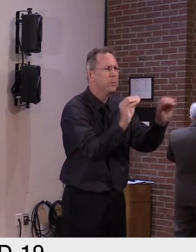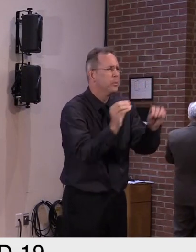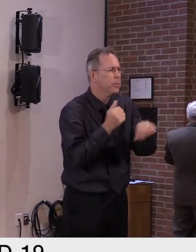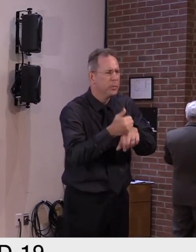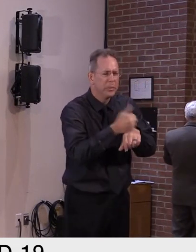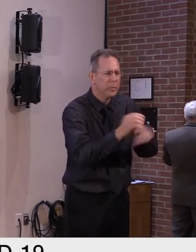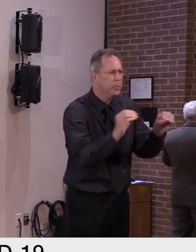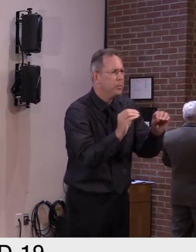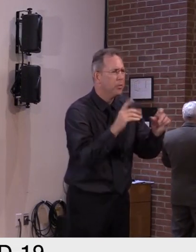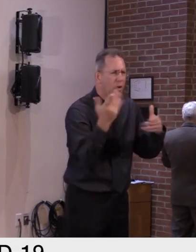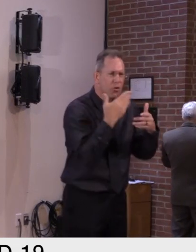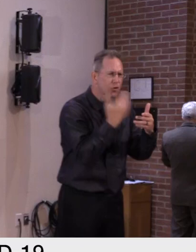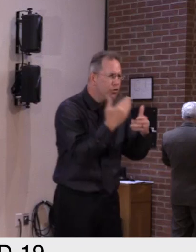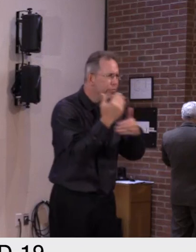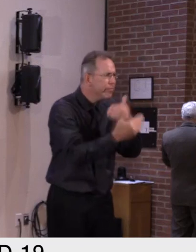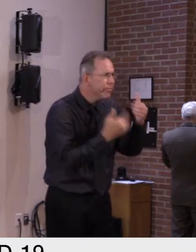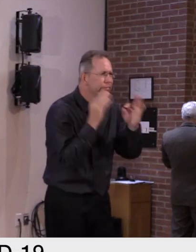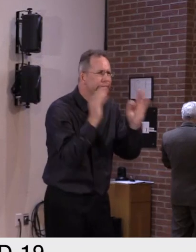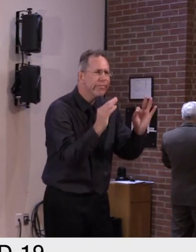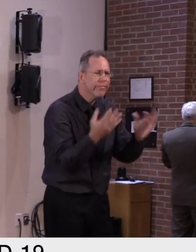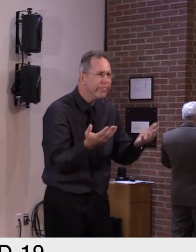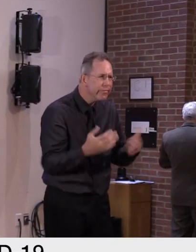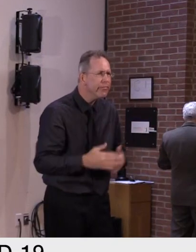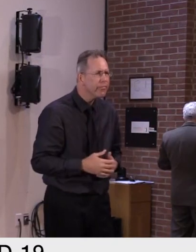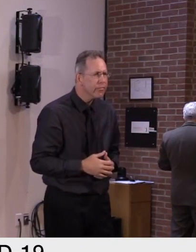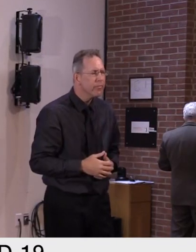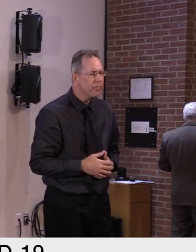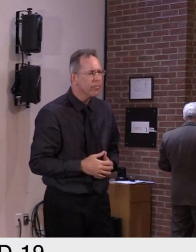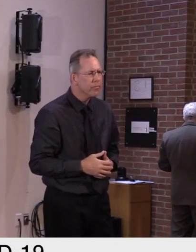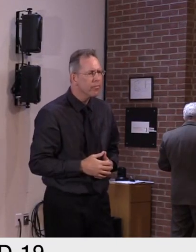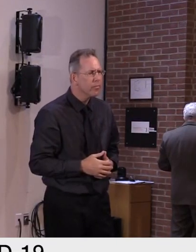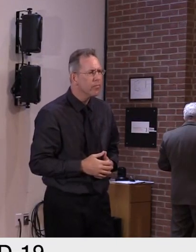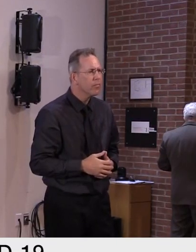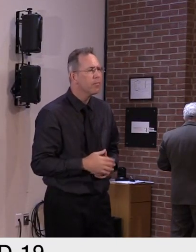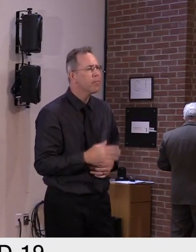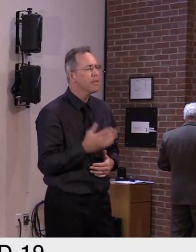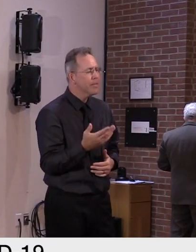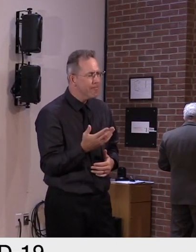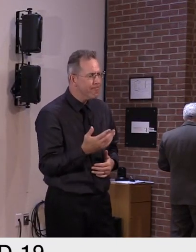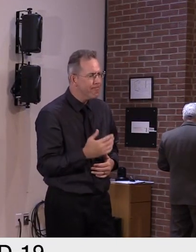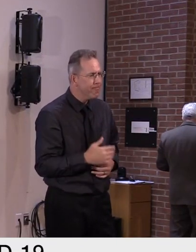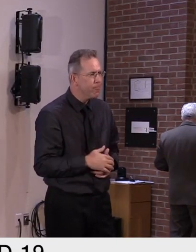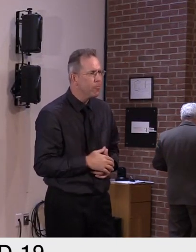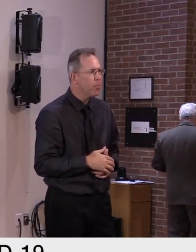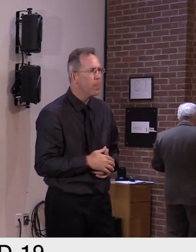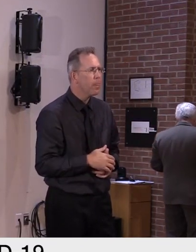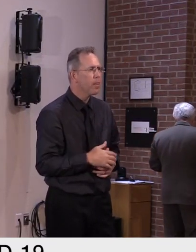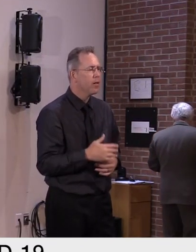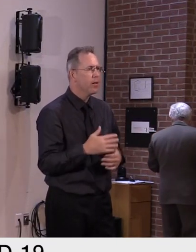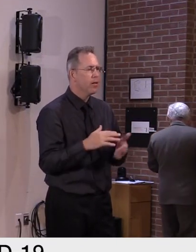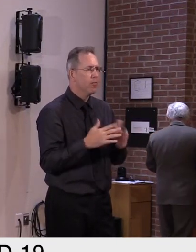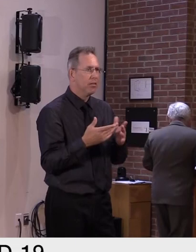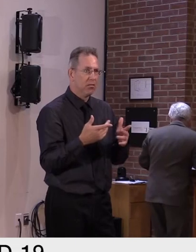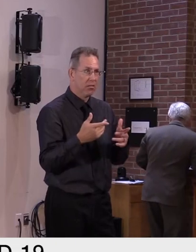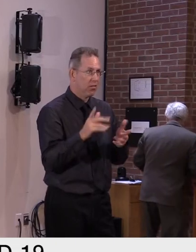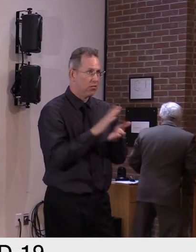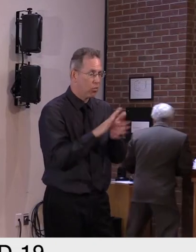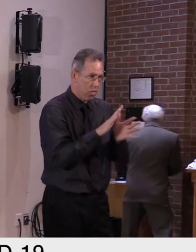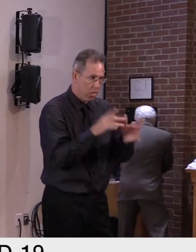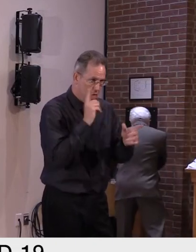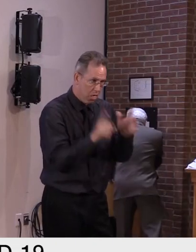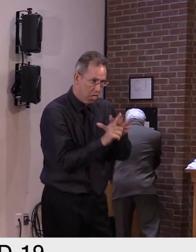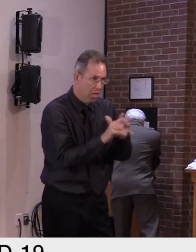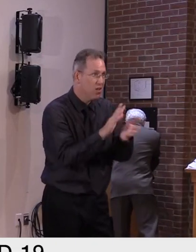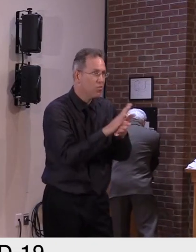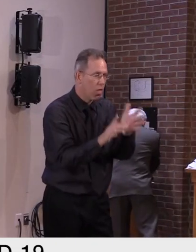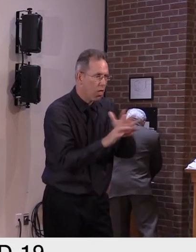that we provided them. So I'm not sure there's going to be a tremendous amount of learning that any specific